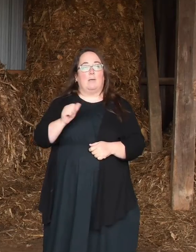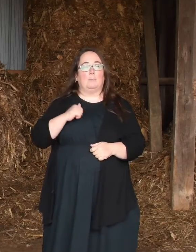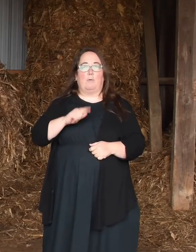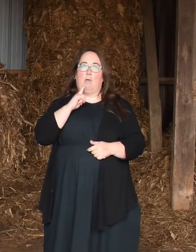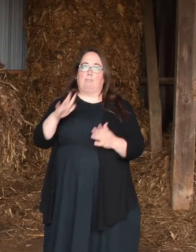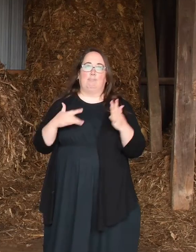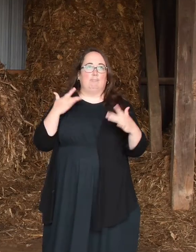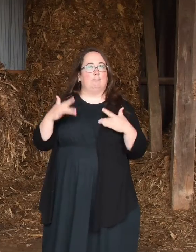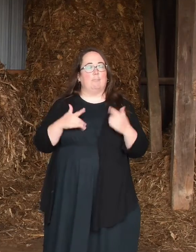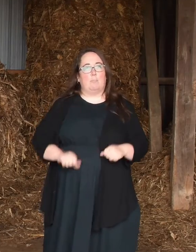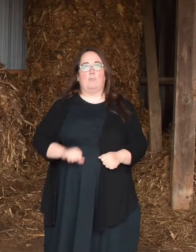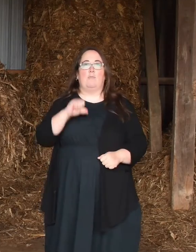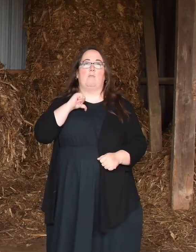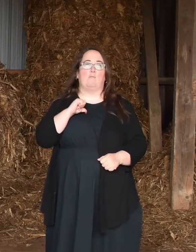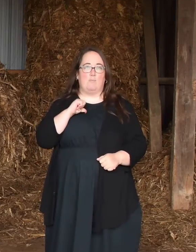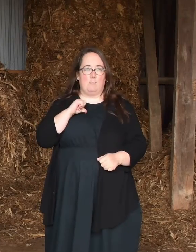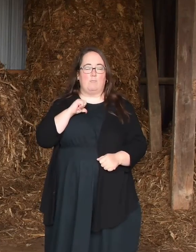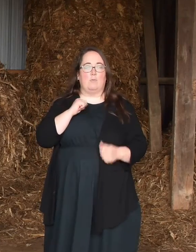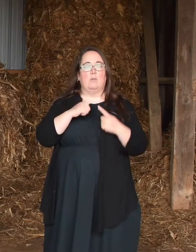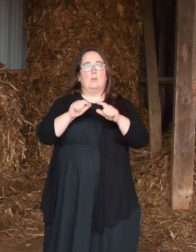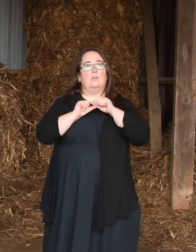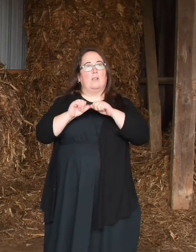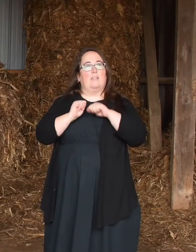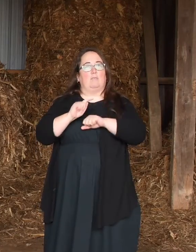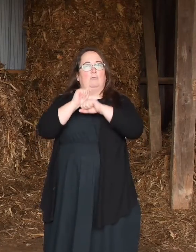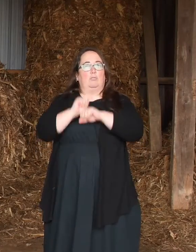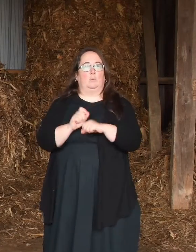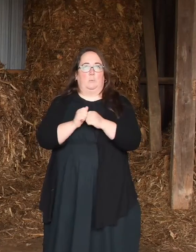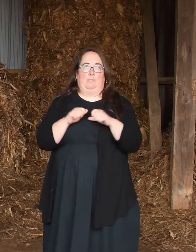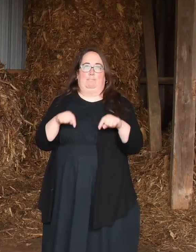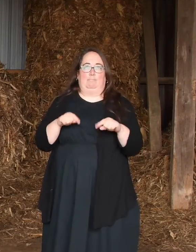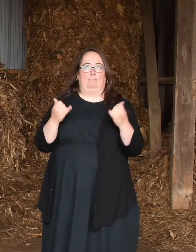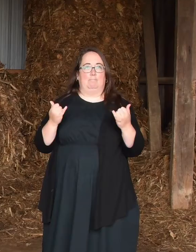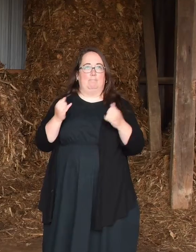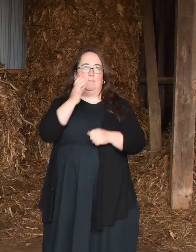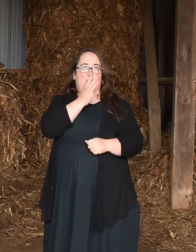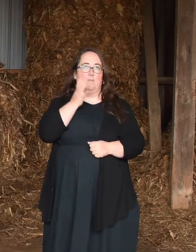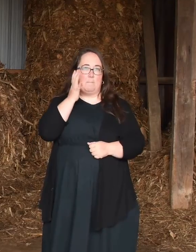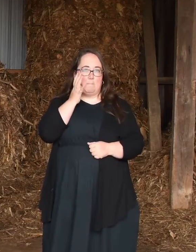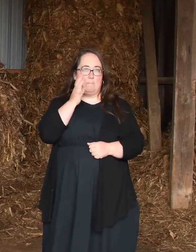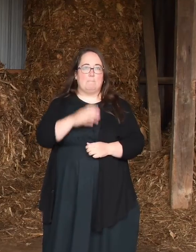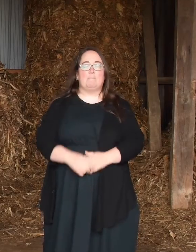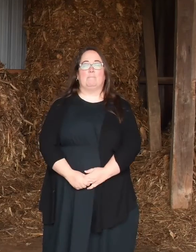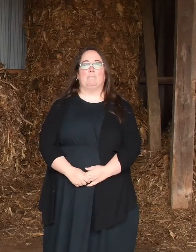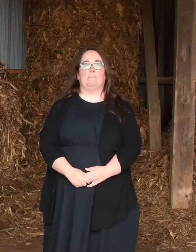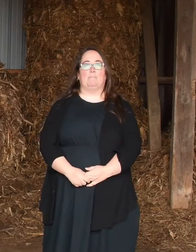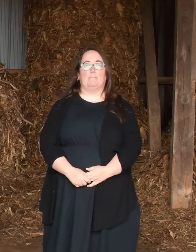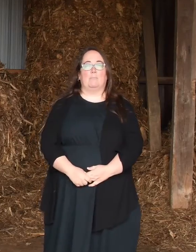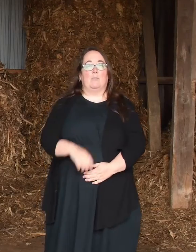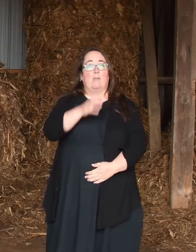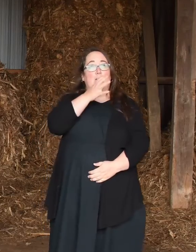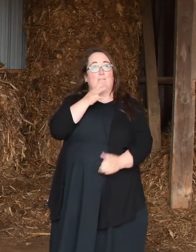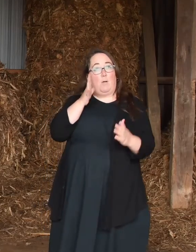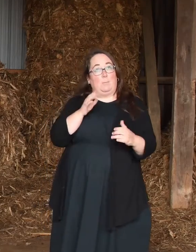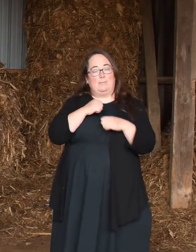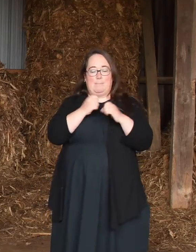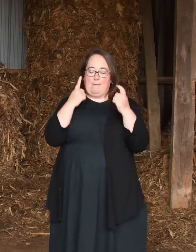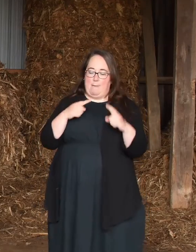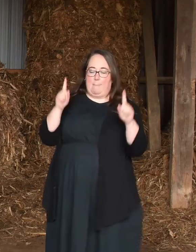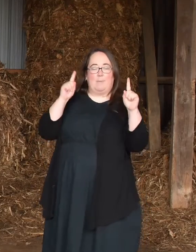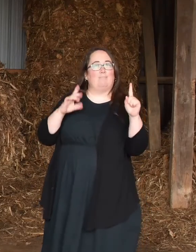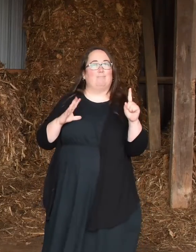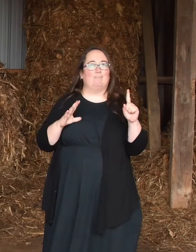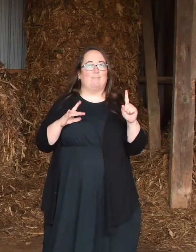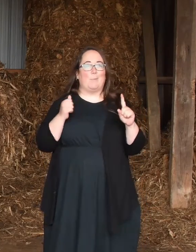very proud to continue that tradition with this farm. And farmers make it happen, so we're very happy